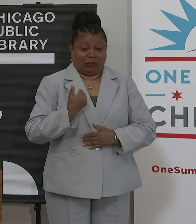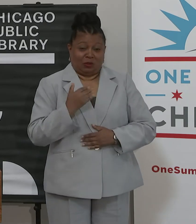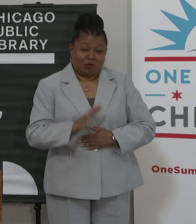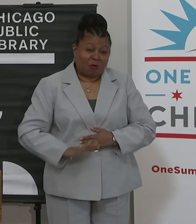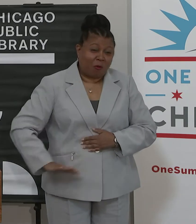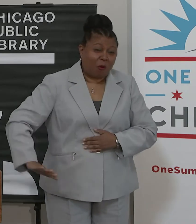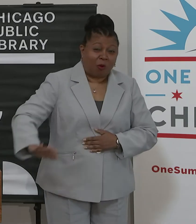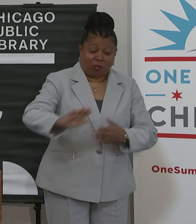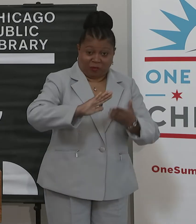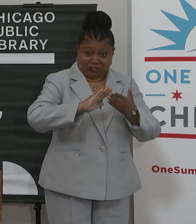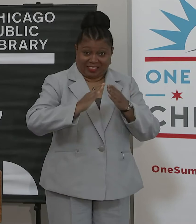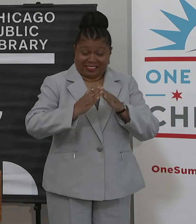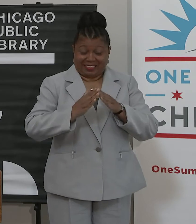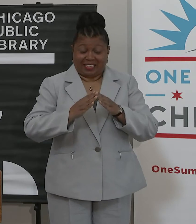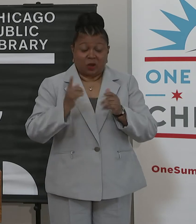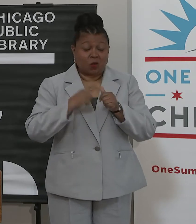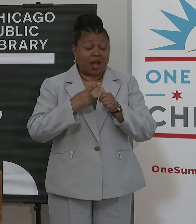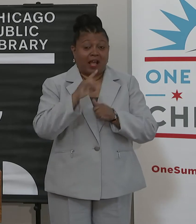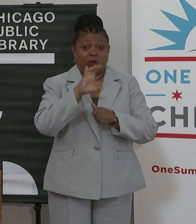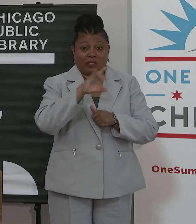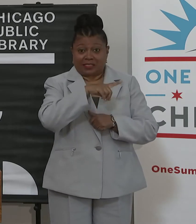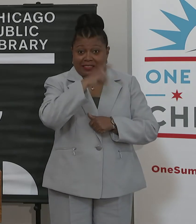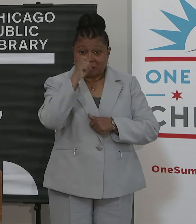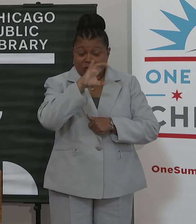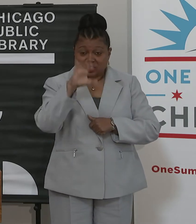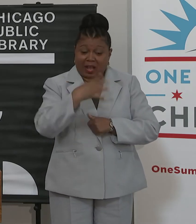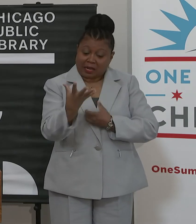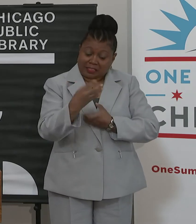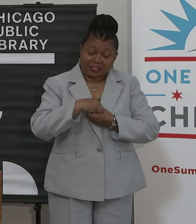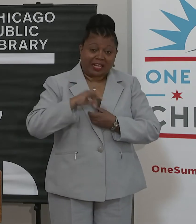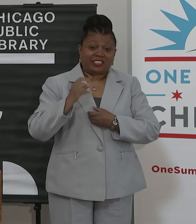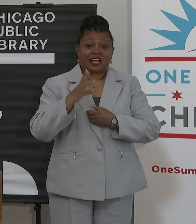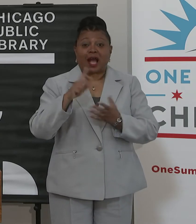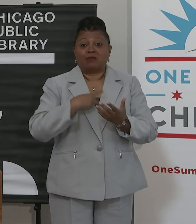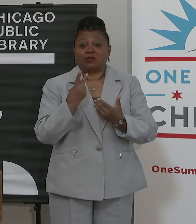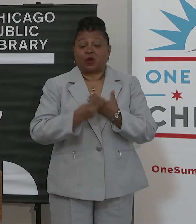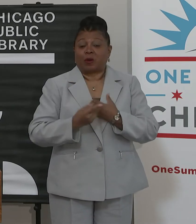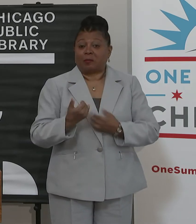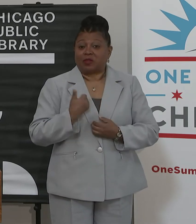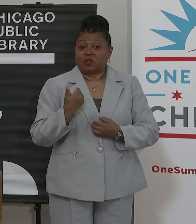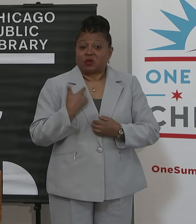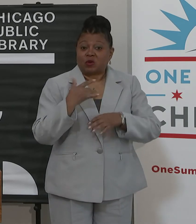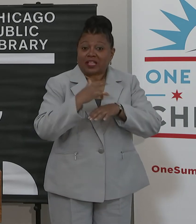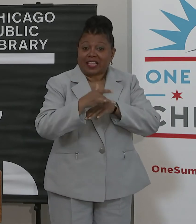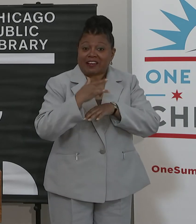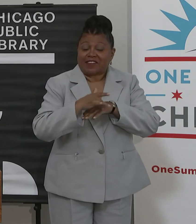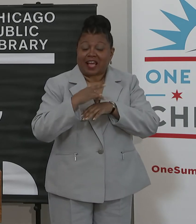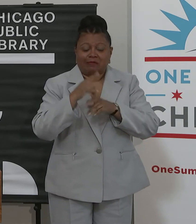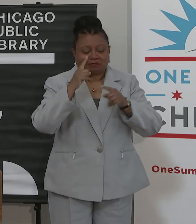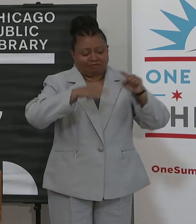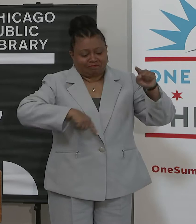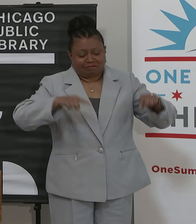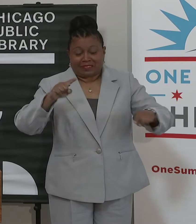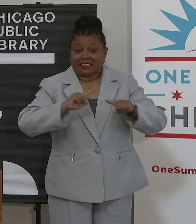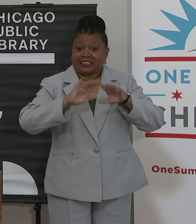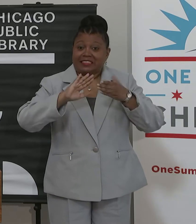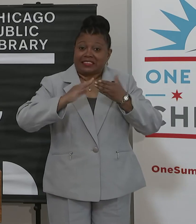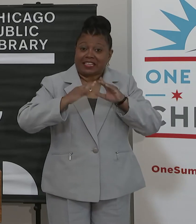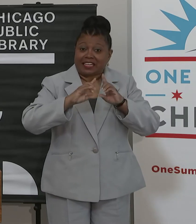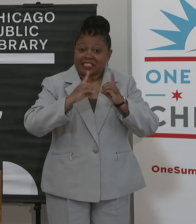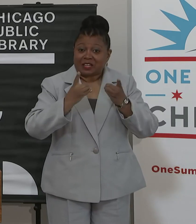across the city. One Summer Chicago encompasses summer job programs for youth that are available at numerous city departments